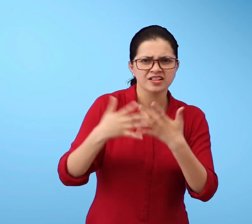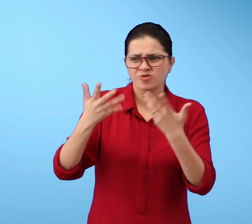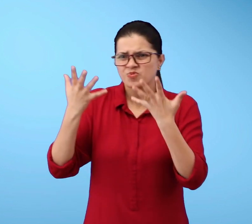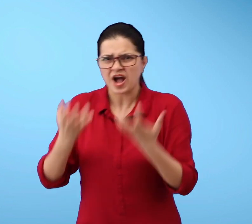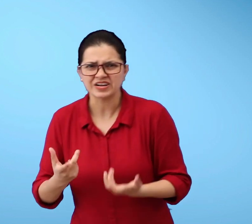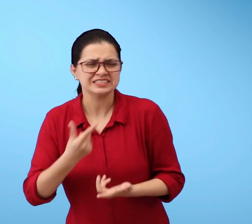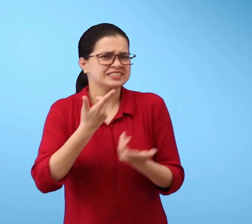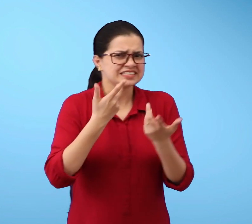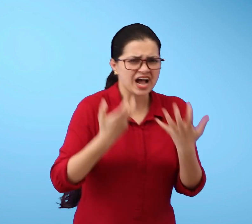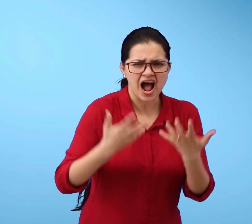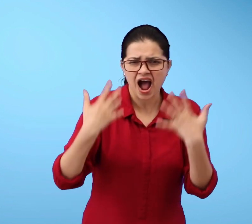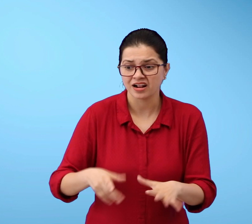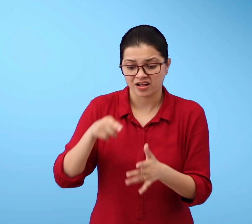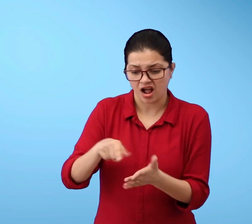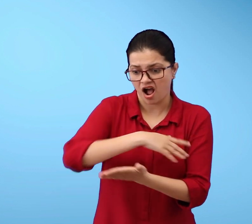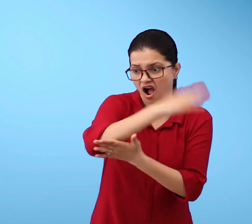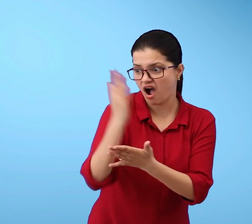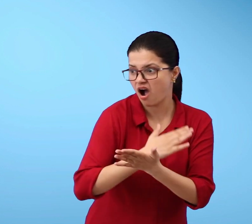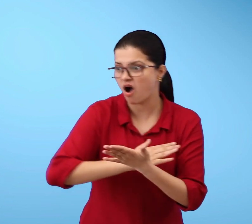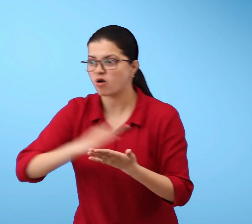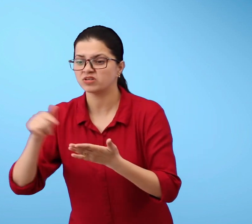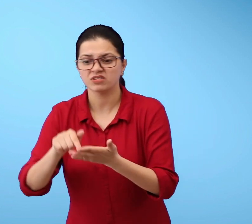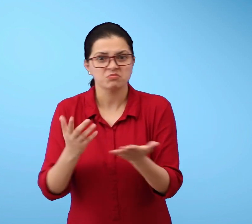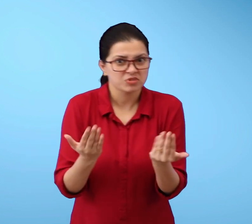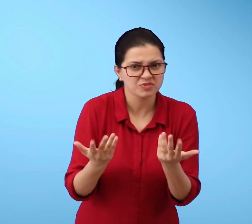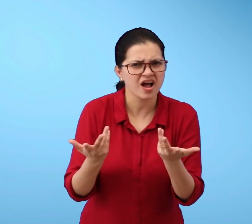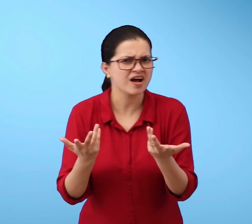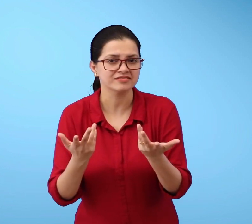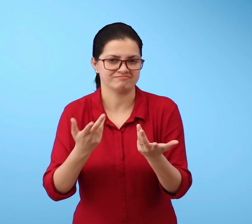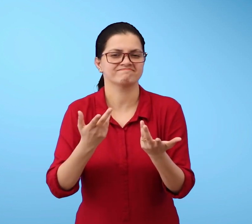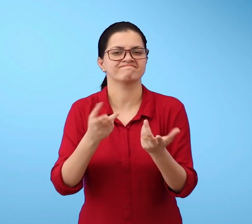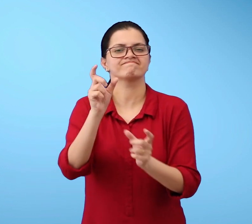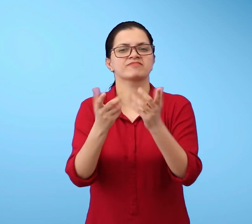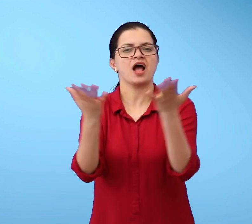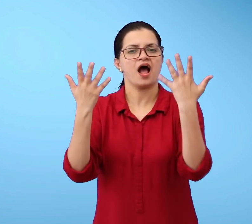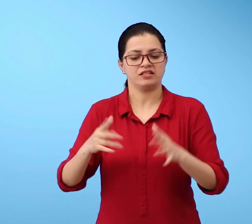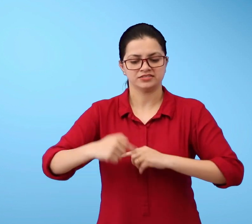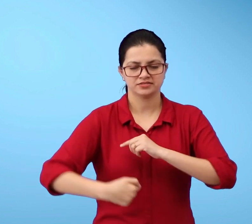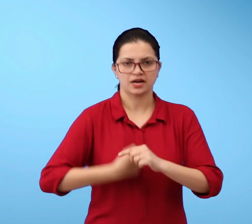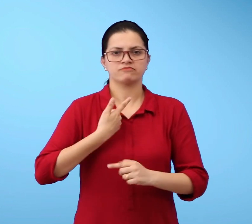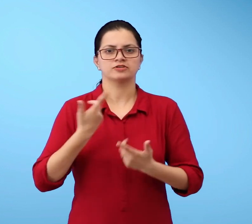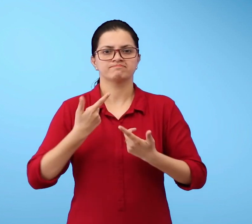He taught that this constant craving could be removed by following moderation in